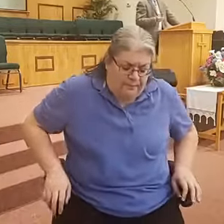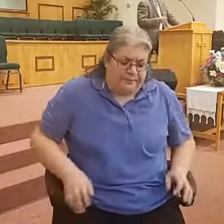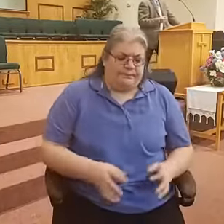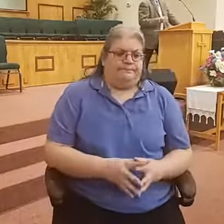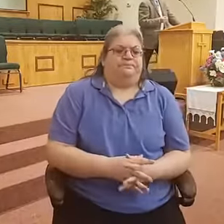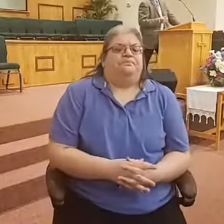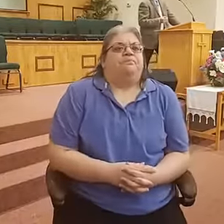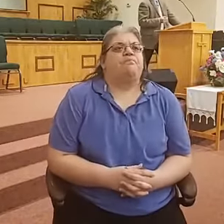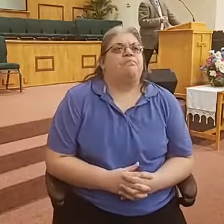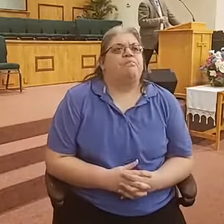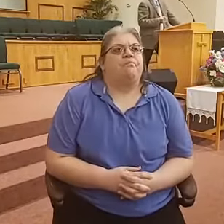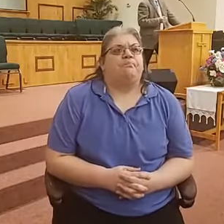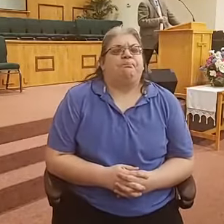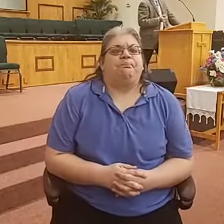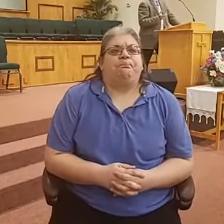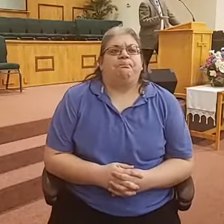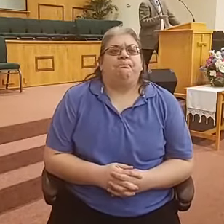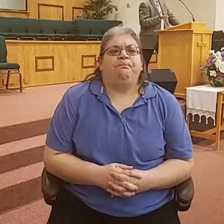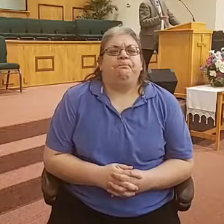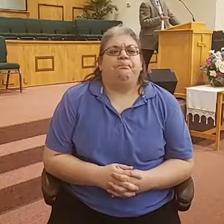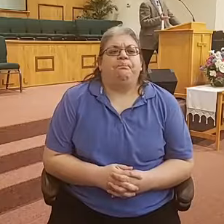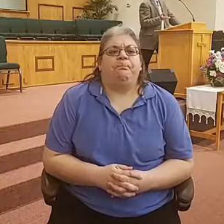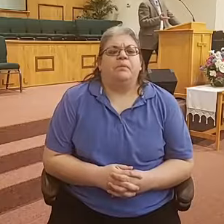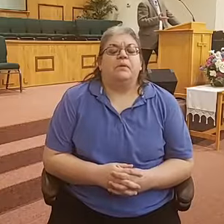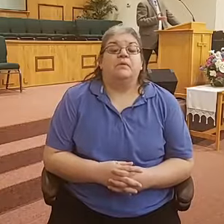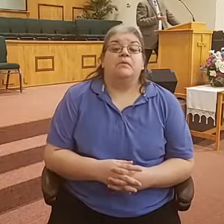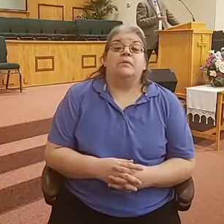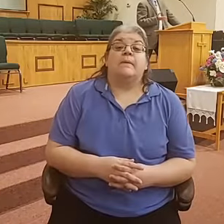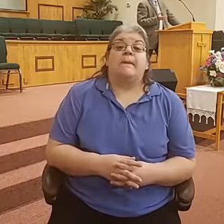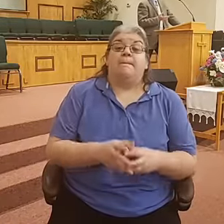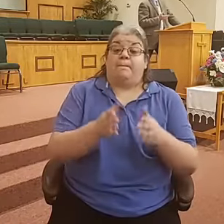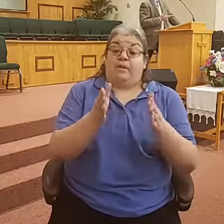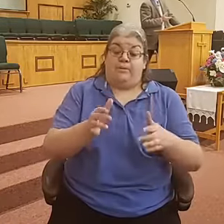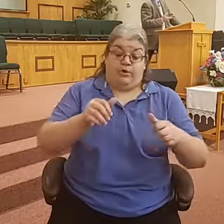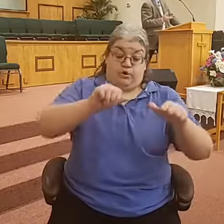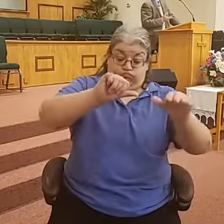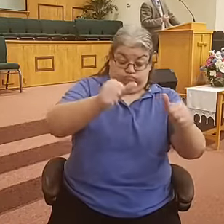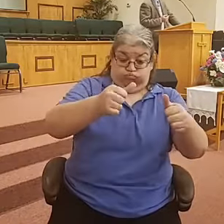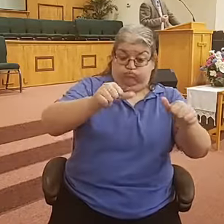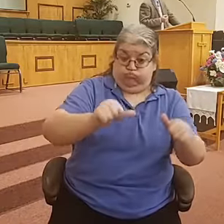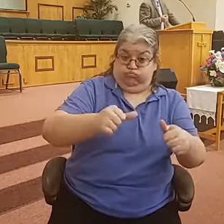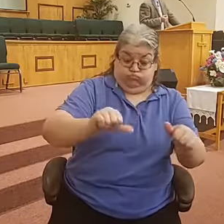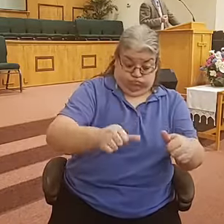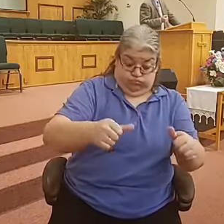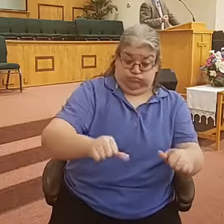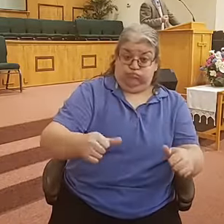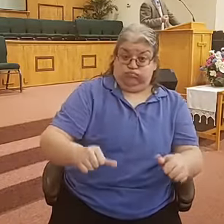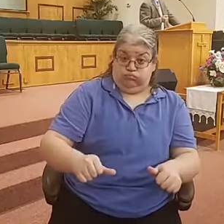You know, a sculptor can look at a block of stone